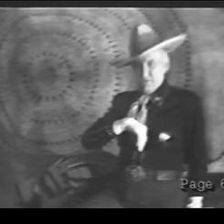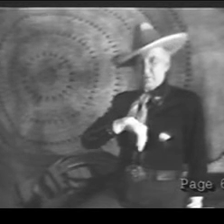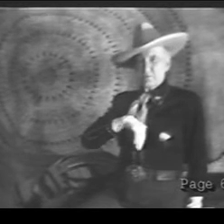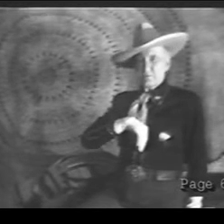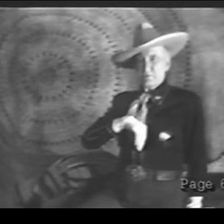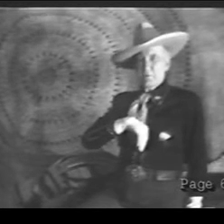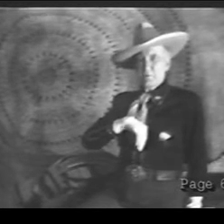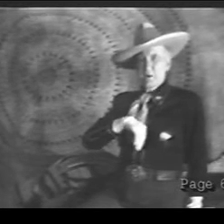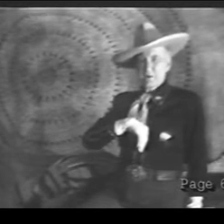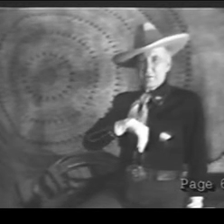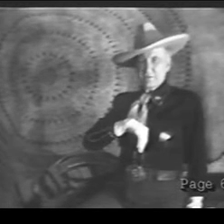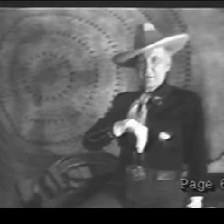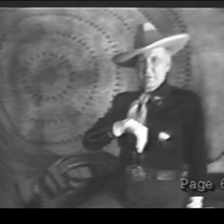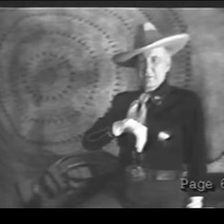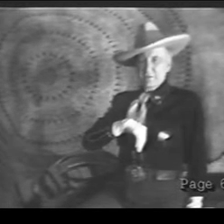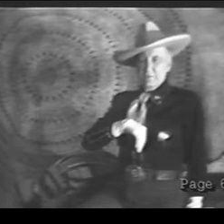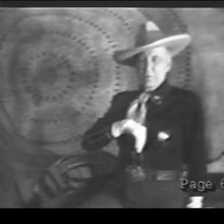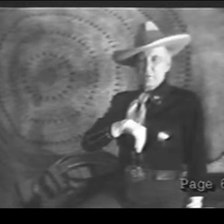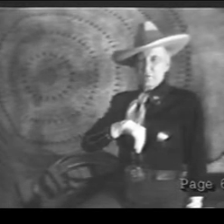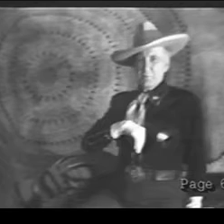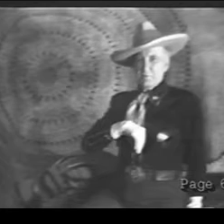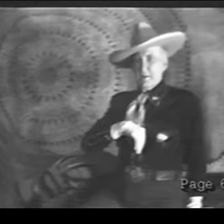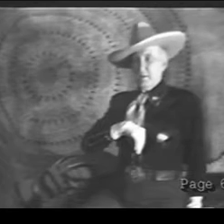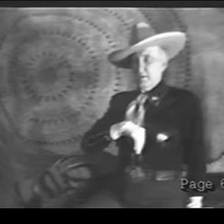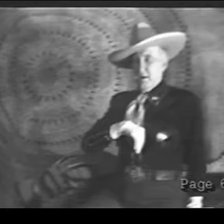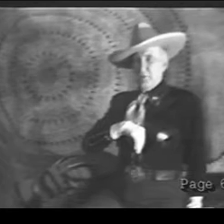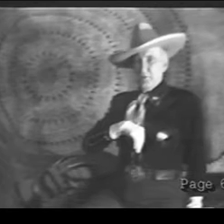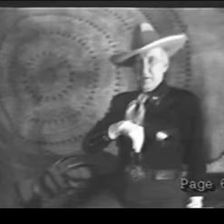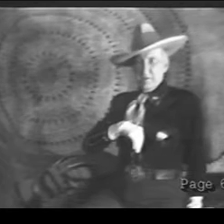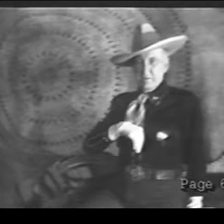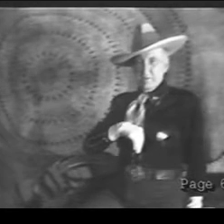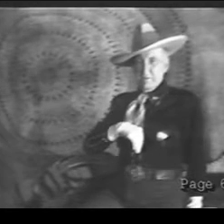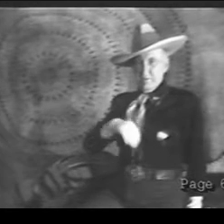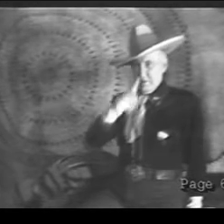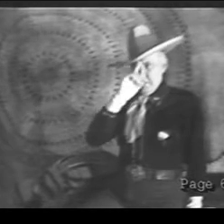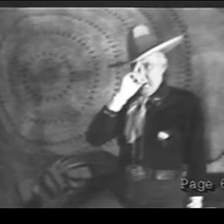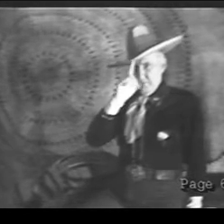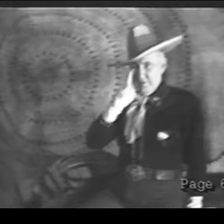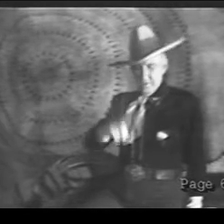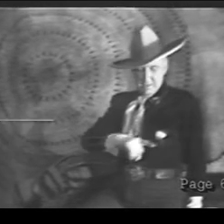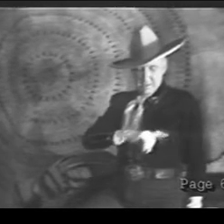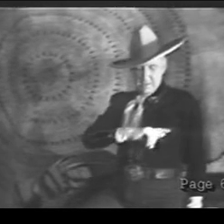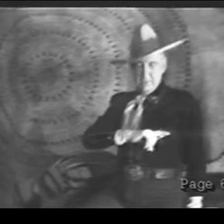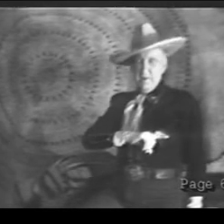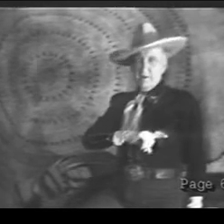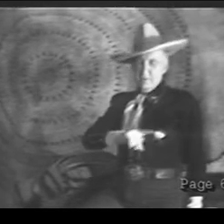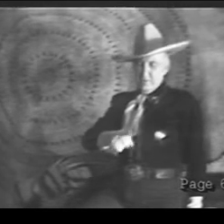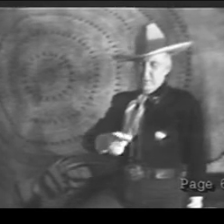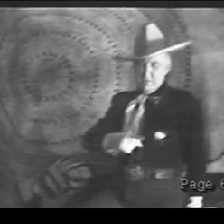thinks from the heart. And if he wants to say, I think, he doesn't say, I think. It's from the heart. With